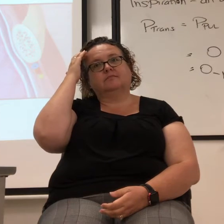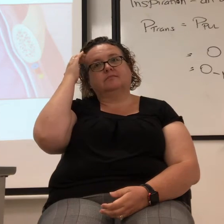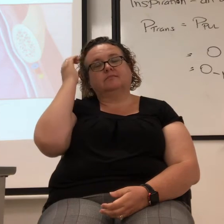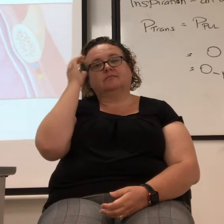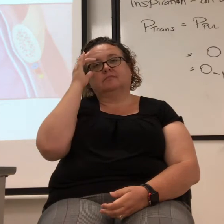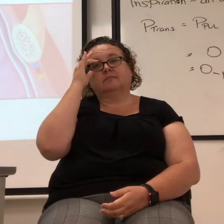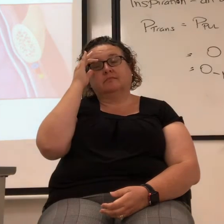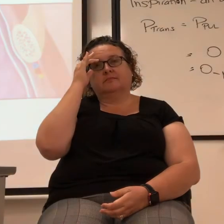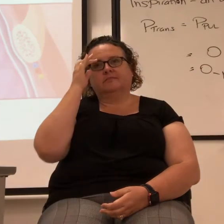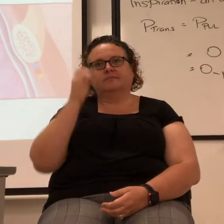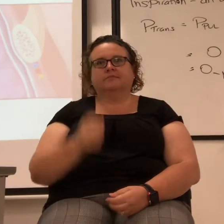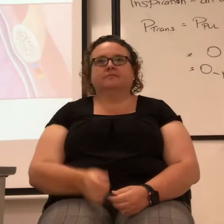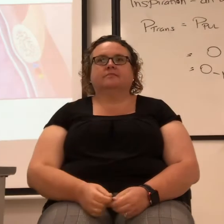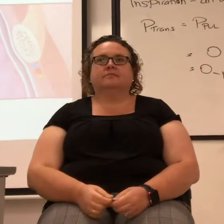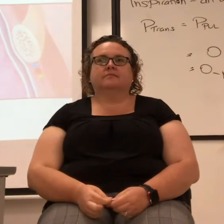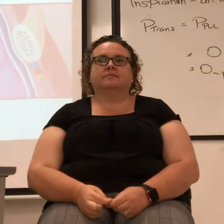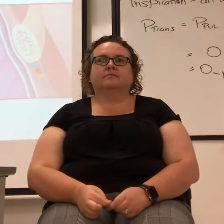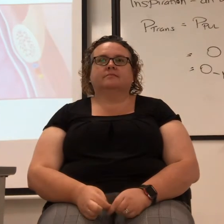And